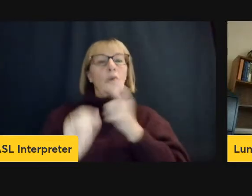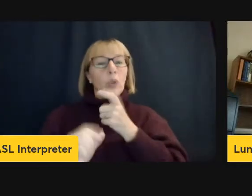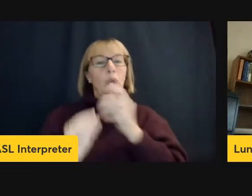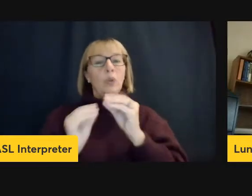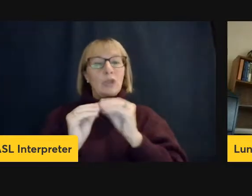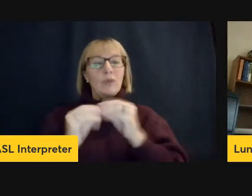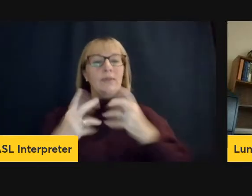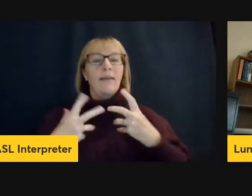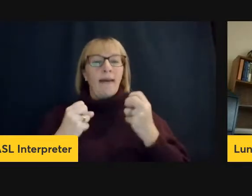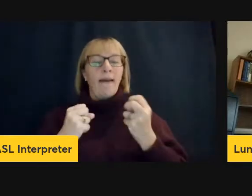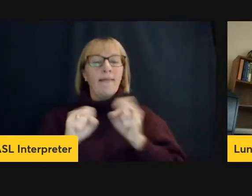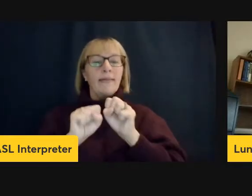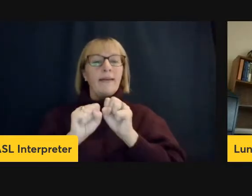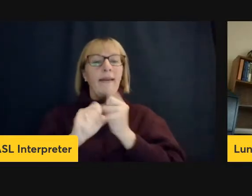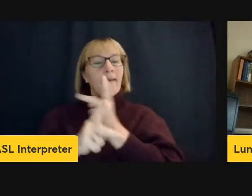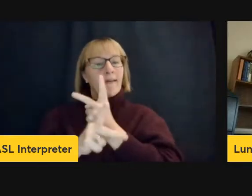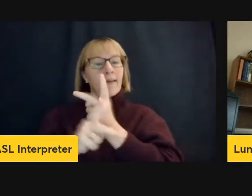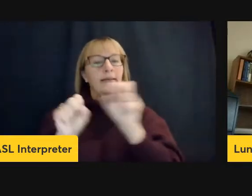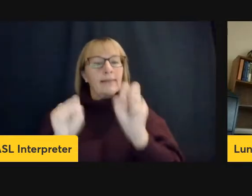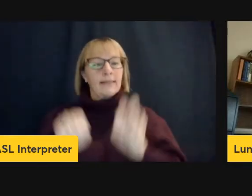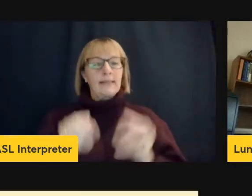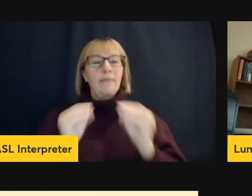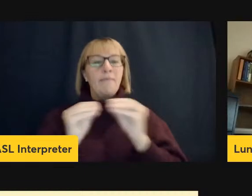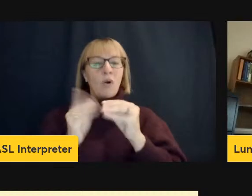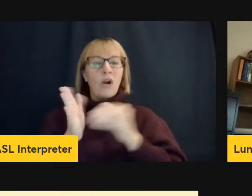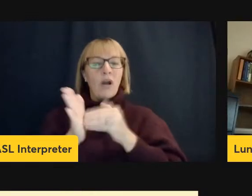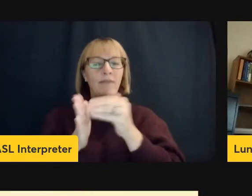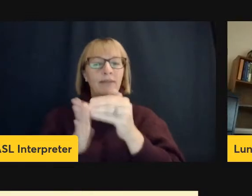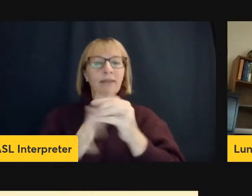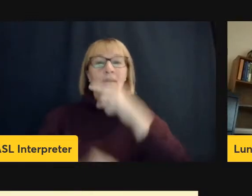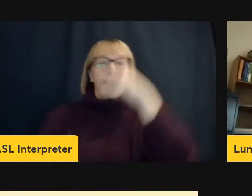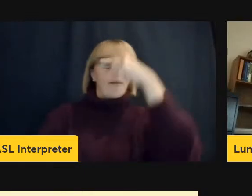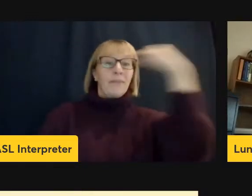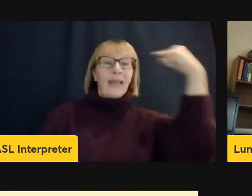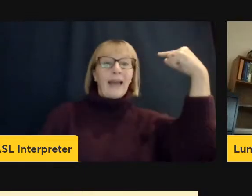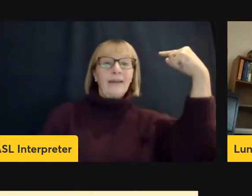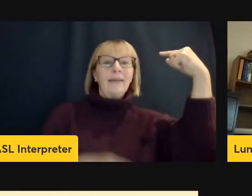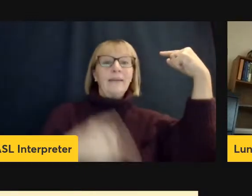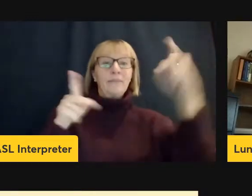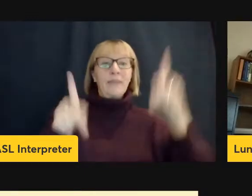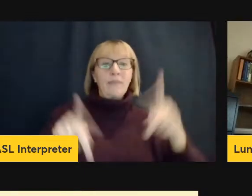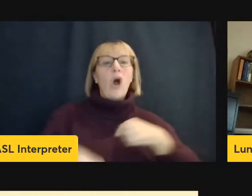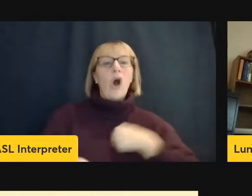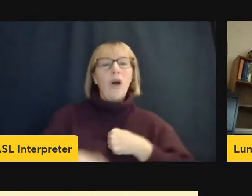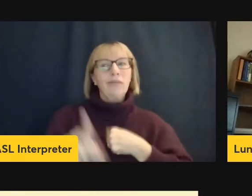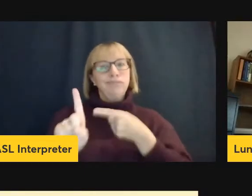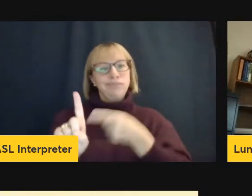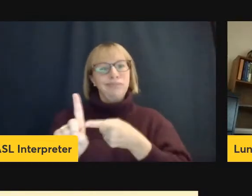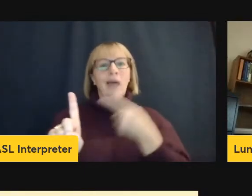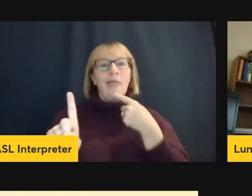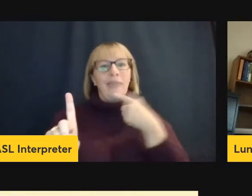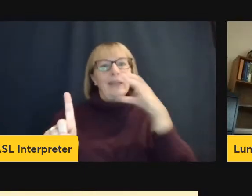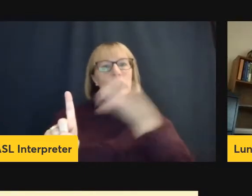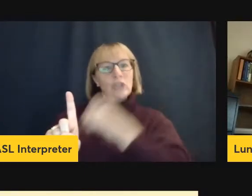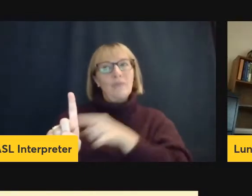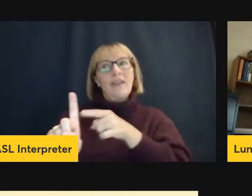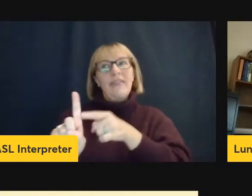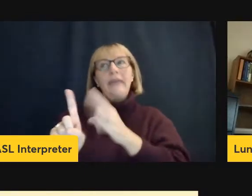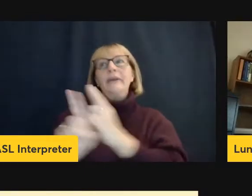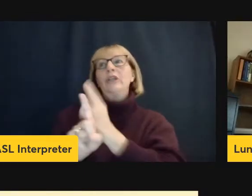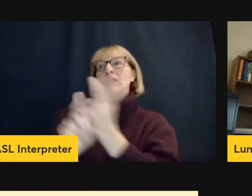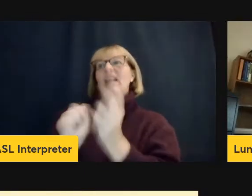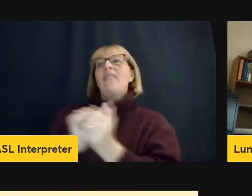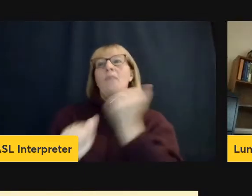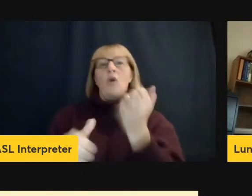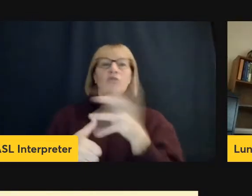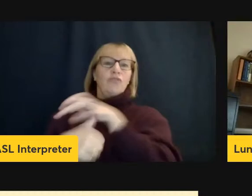developers assumed that Black people use the healthcare system the most, and that